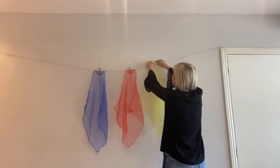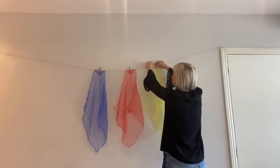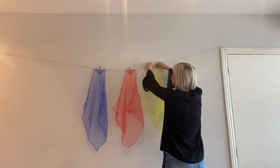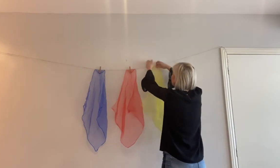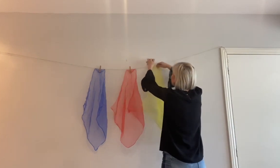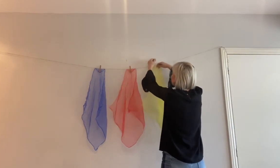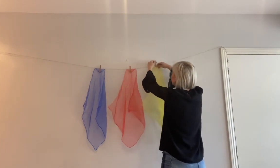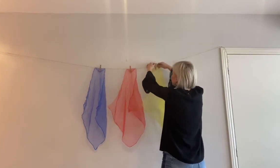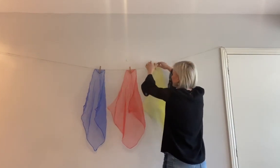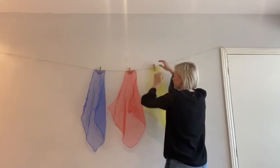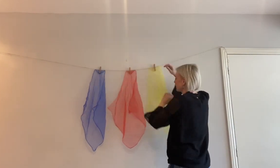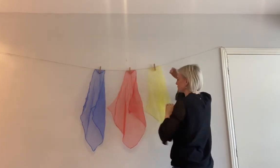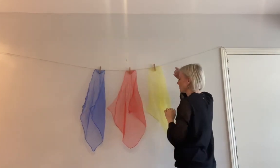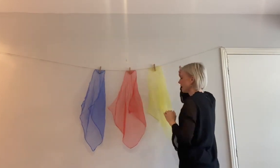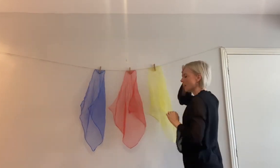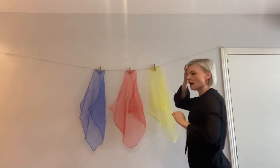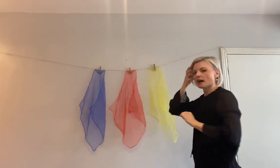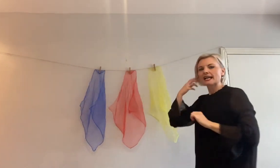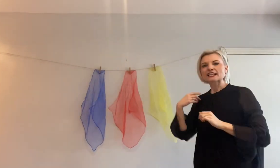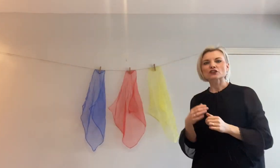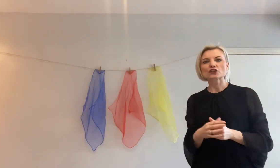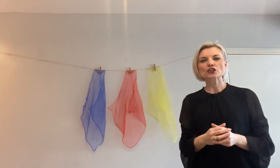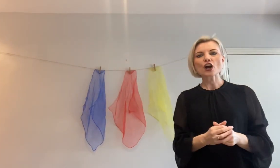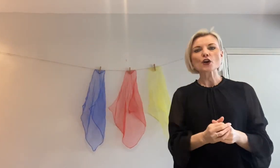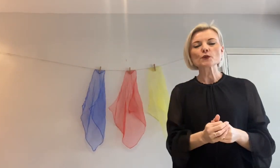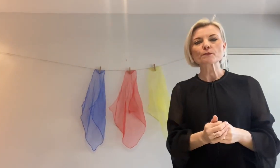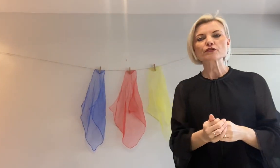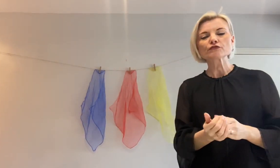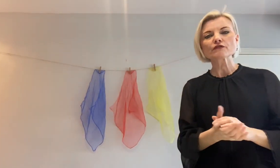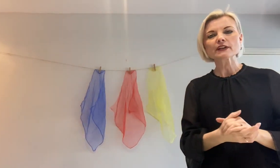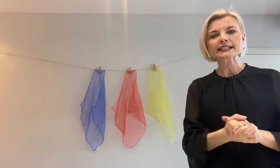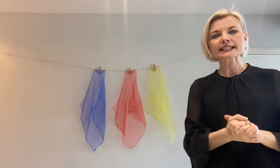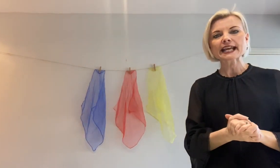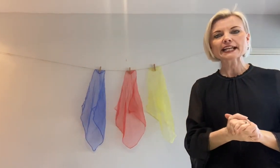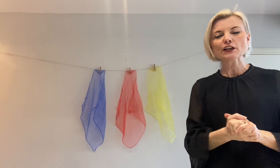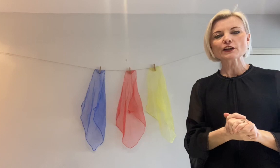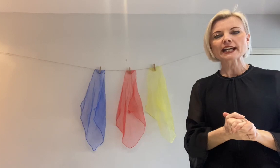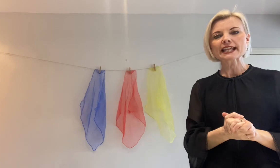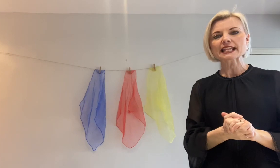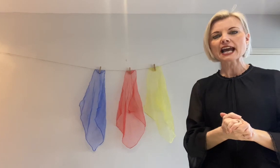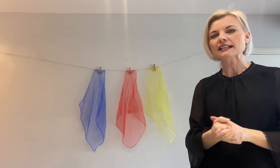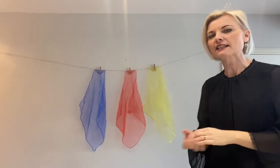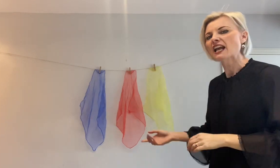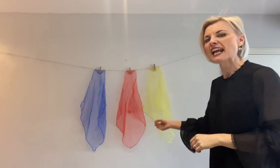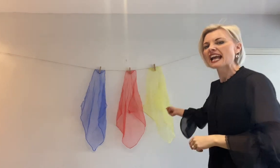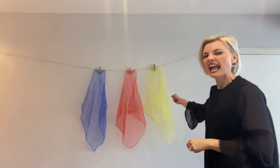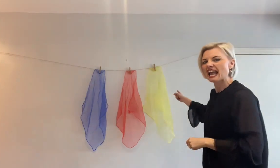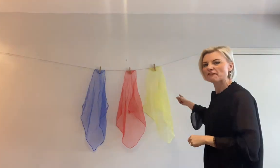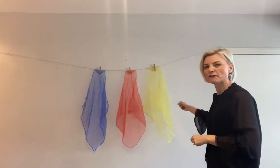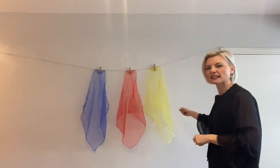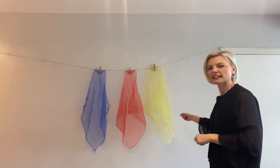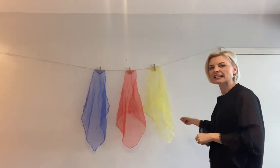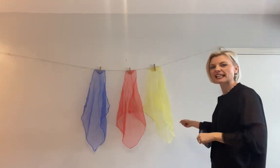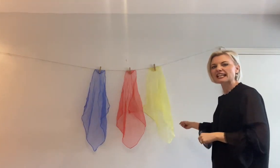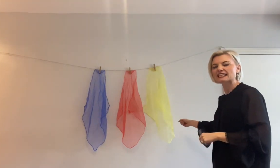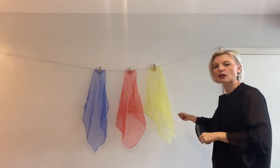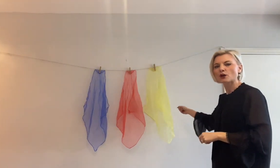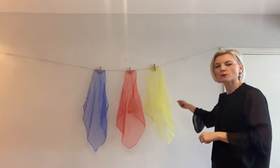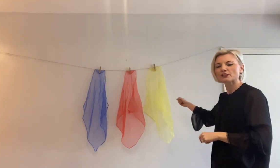everything yellow. Oh, it's so pretty. Look at that. Everything in his home was